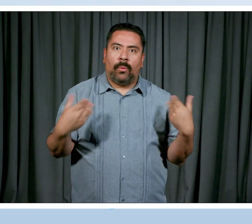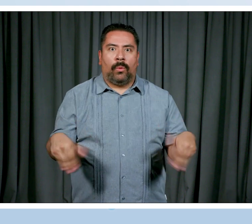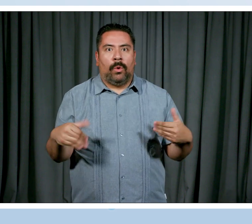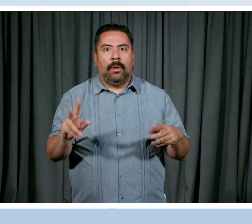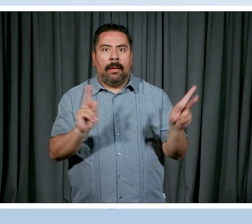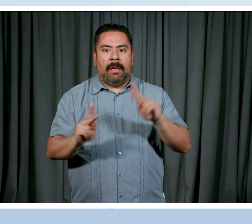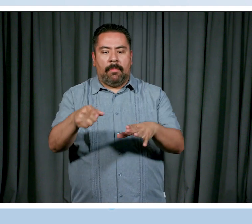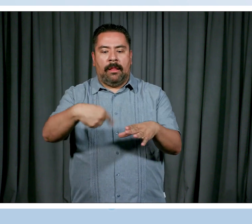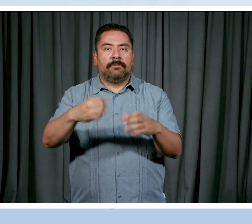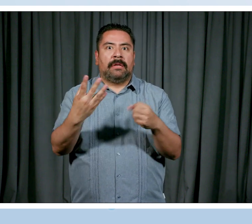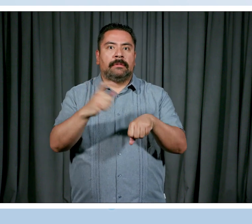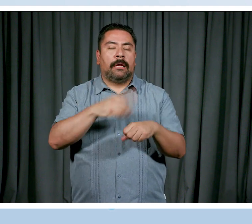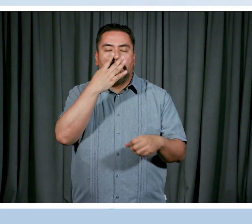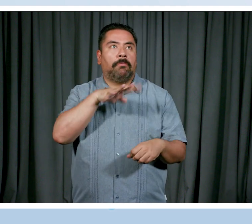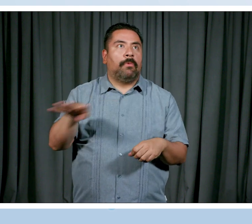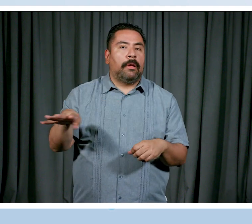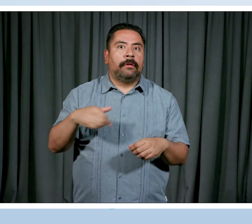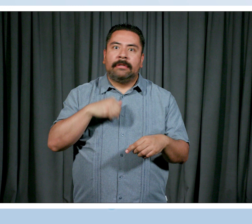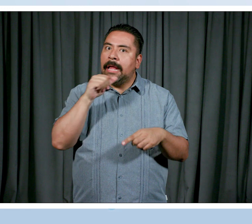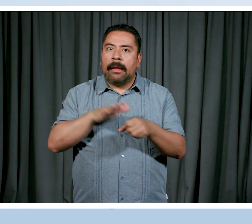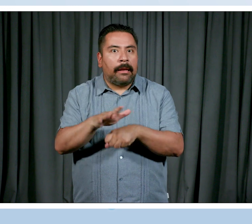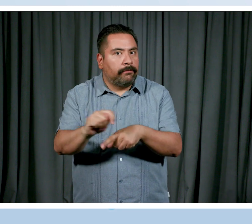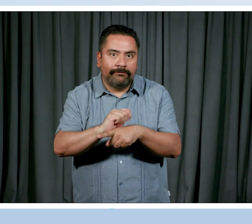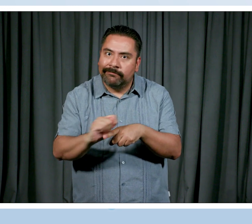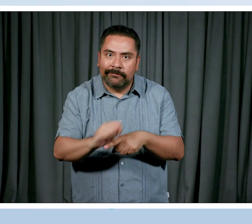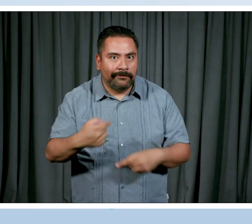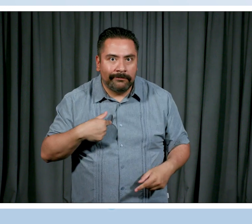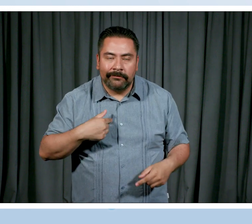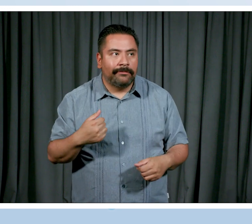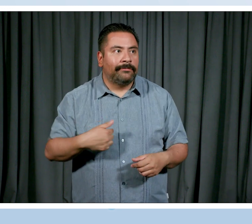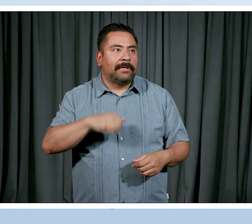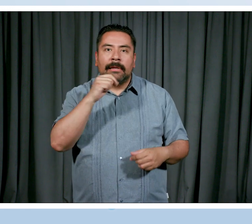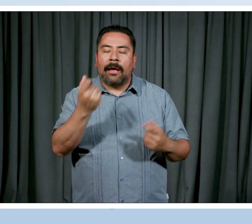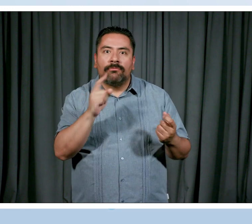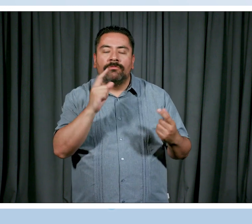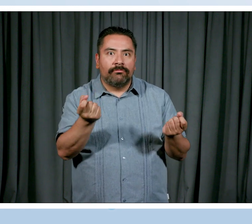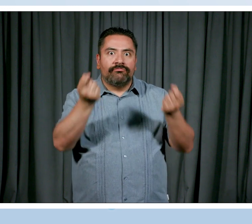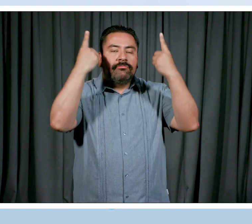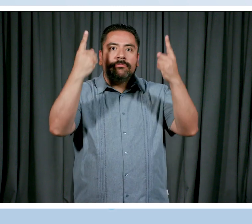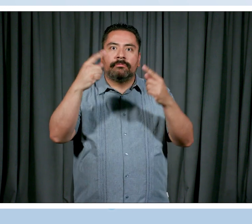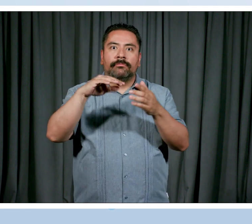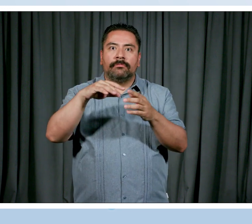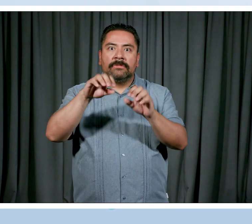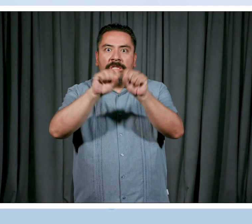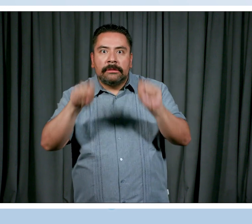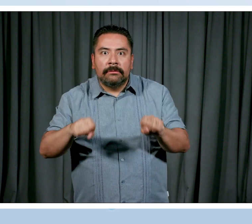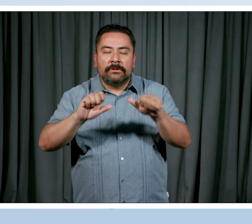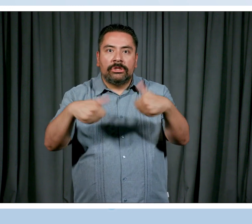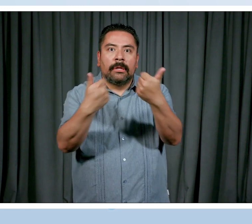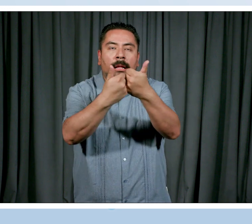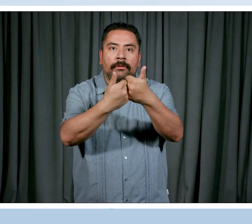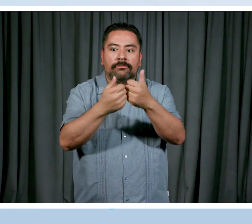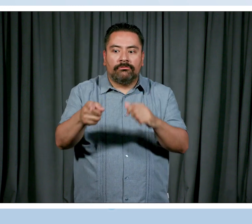unseen population. I was super undertrained. I did not understand the context, the systemic